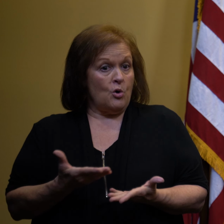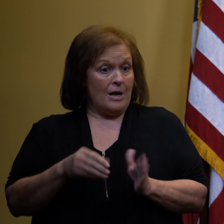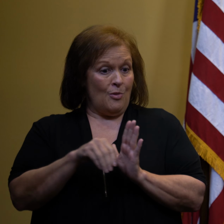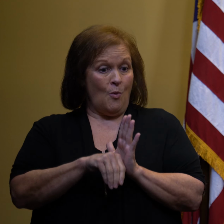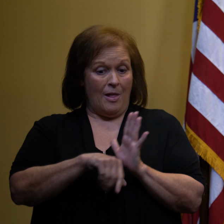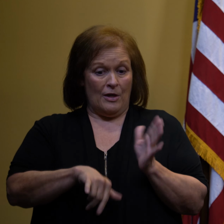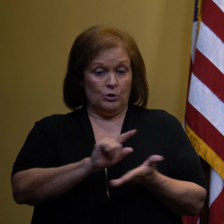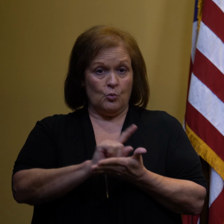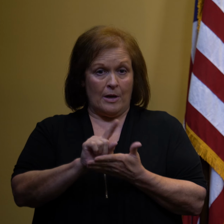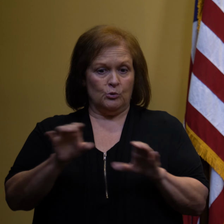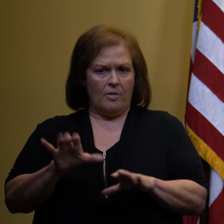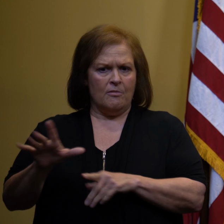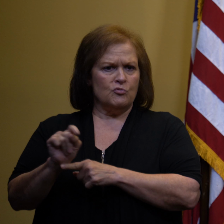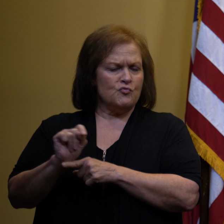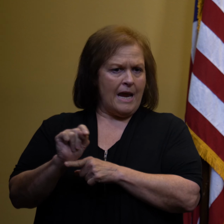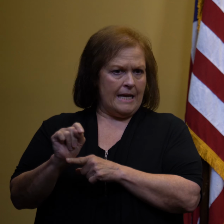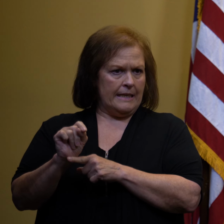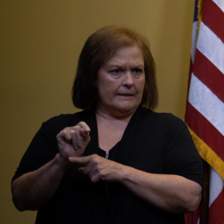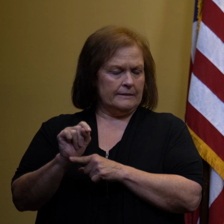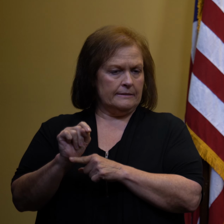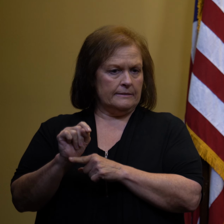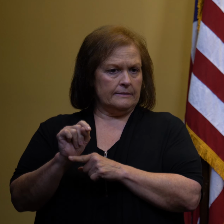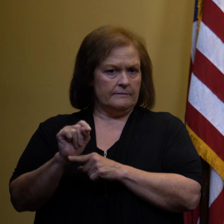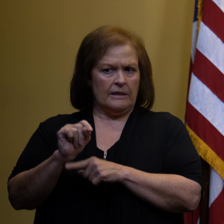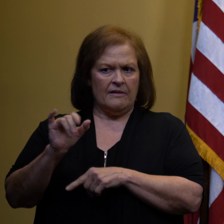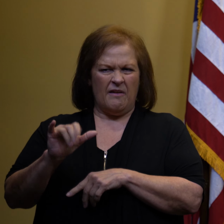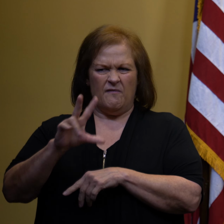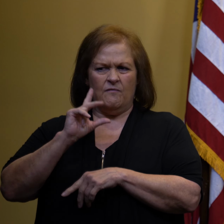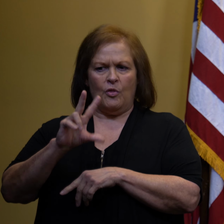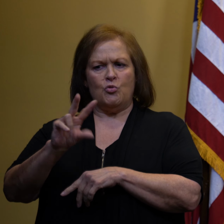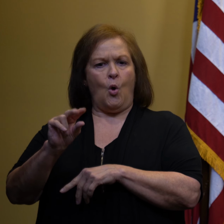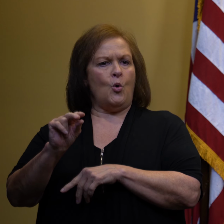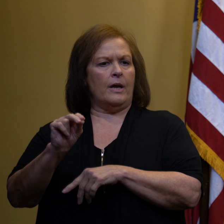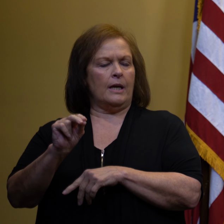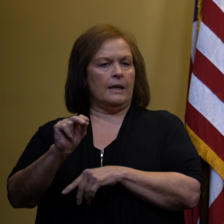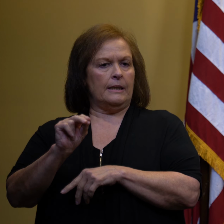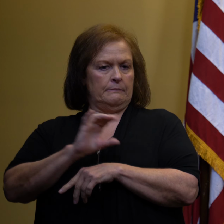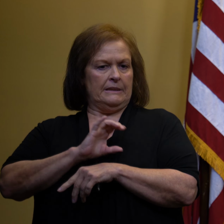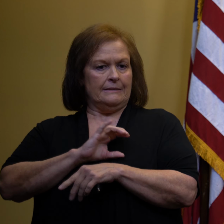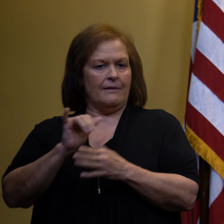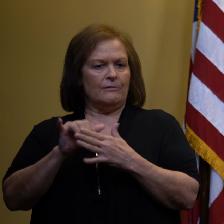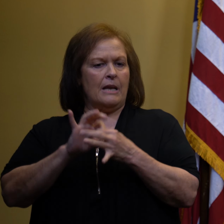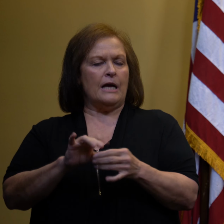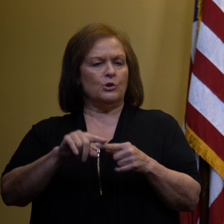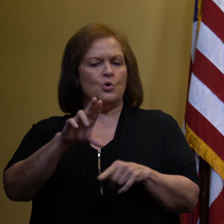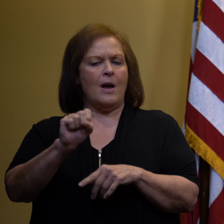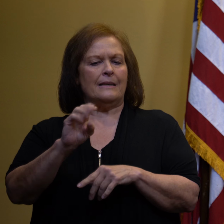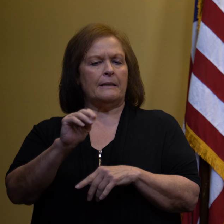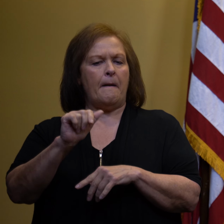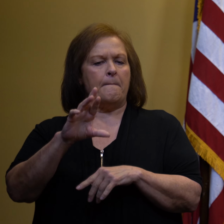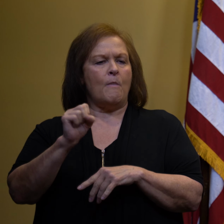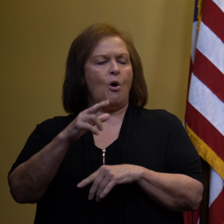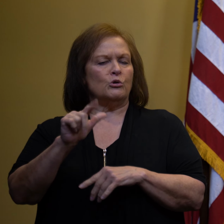this week during training of over 30 officers relative to the U.S.